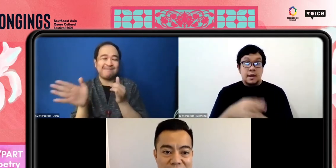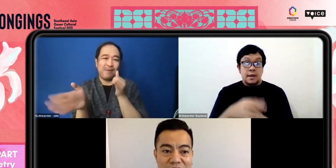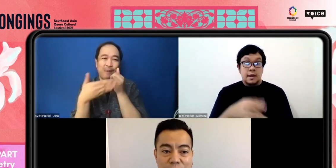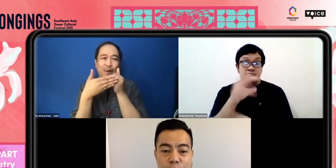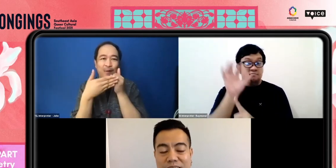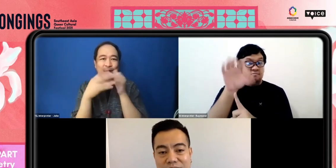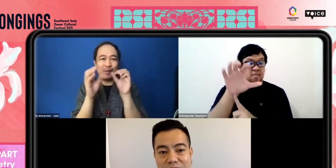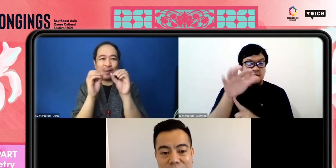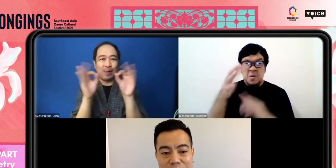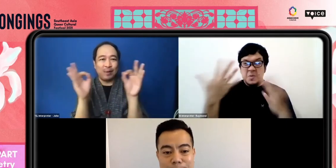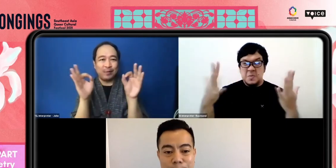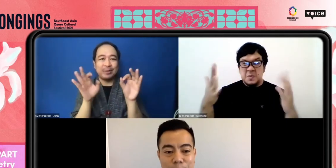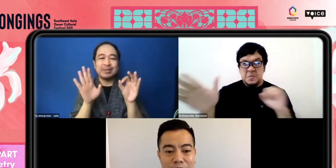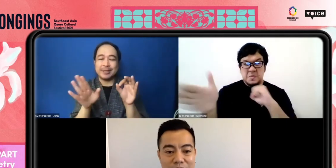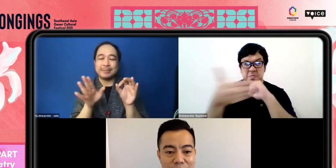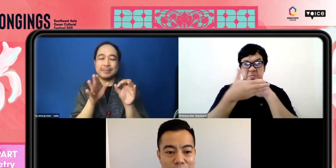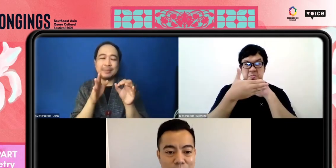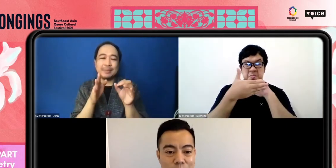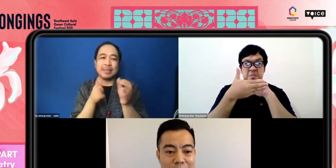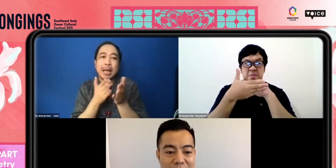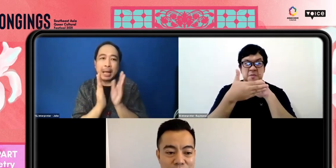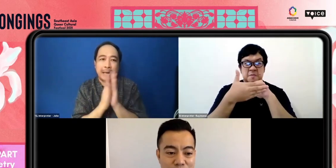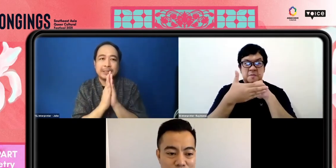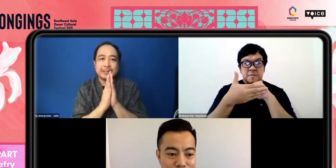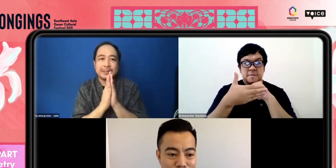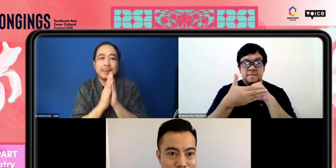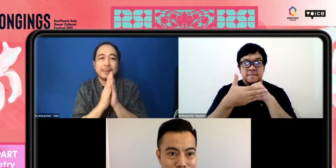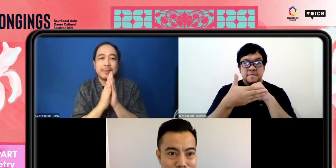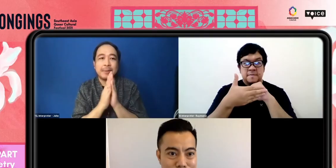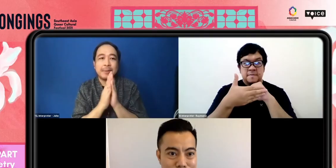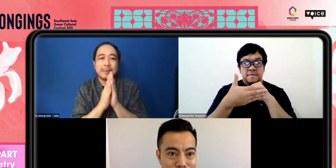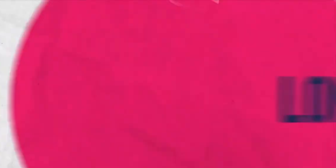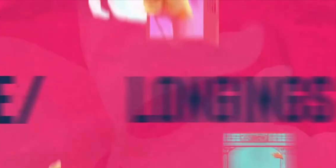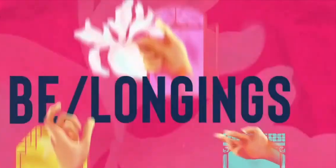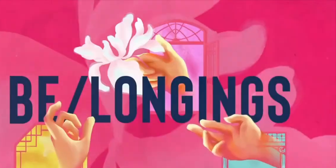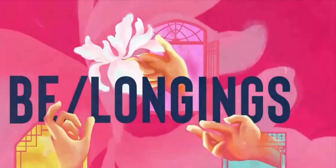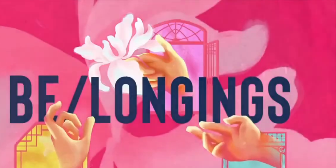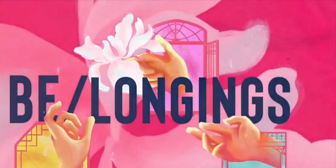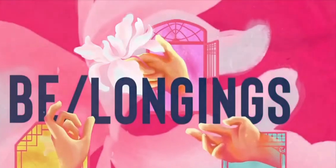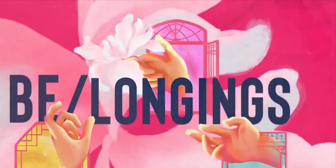as it is his request. Okay, so go ahead, Andrew.